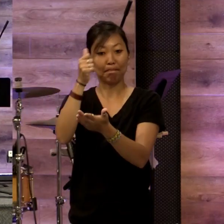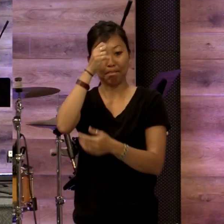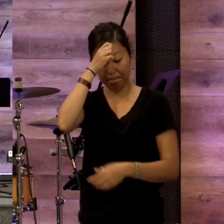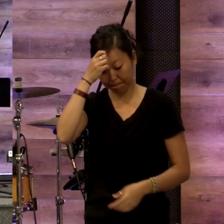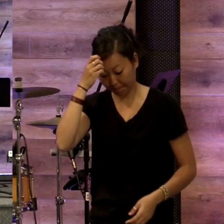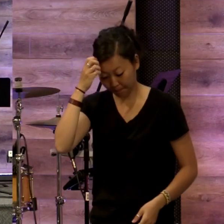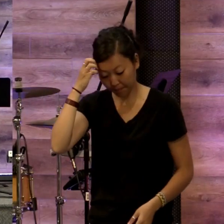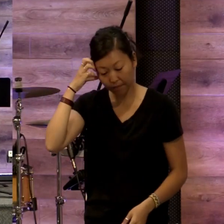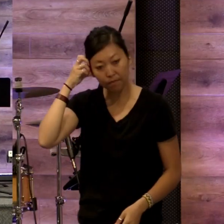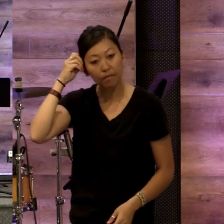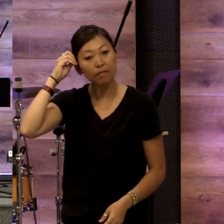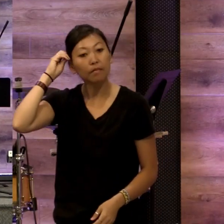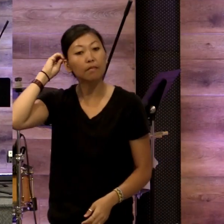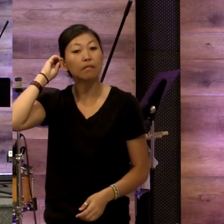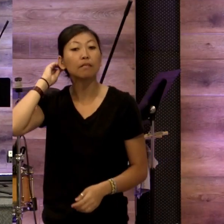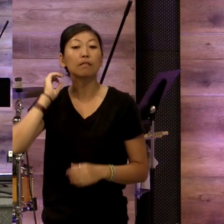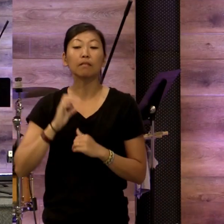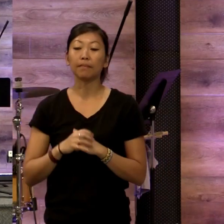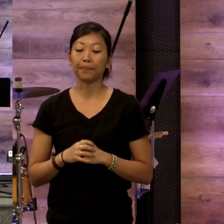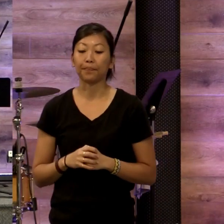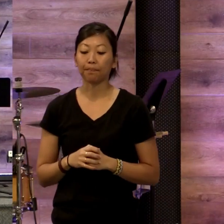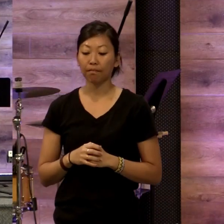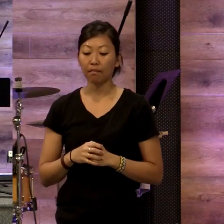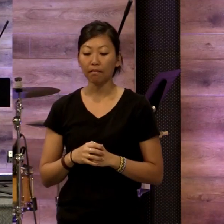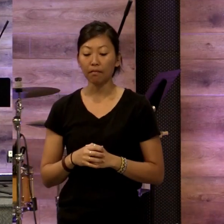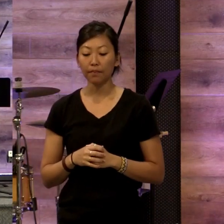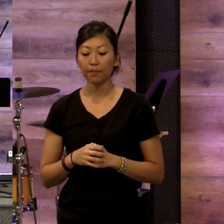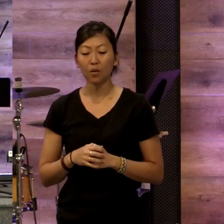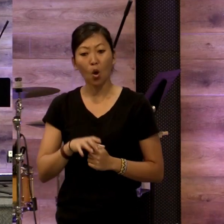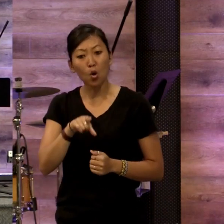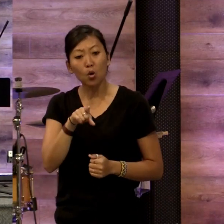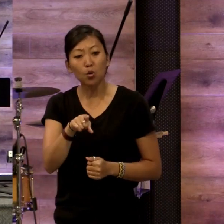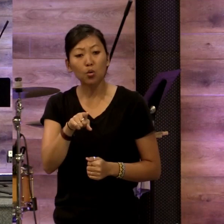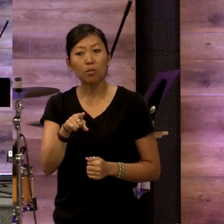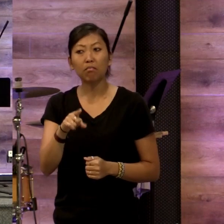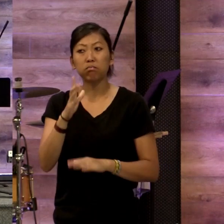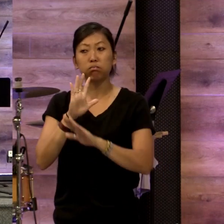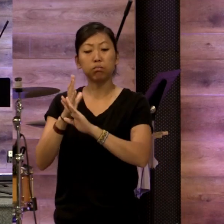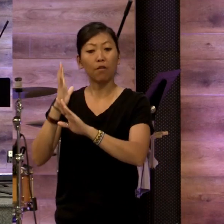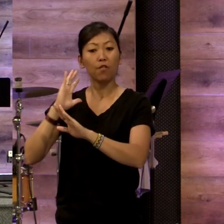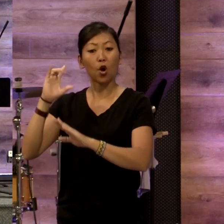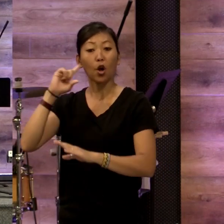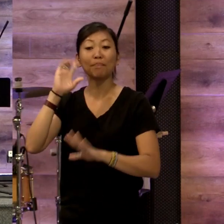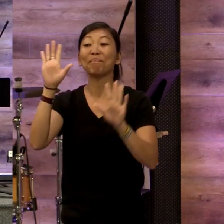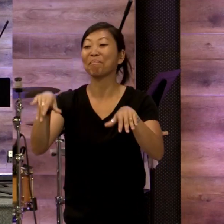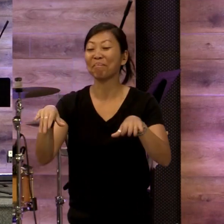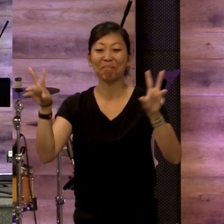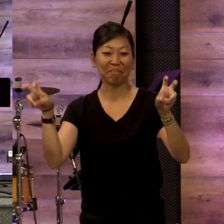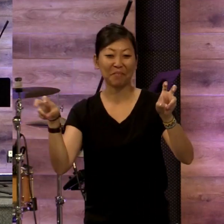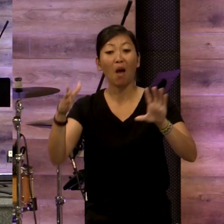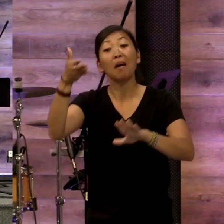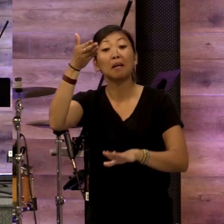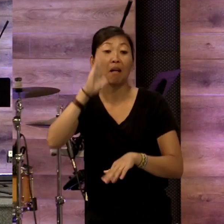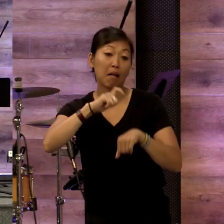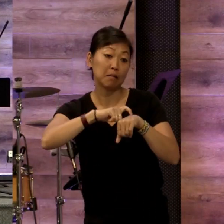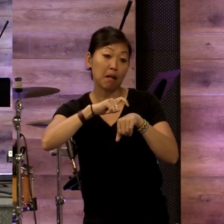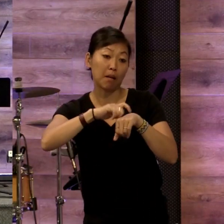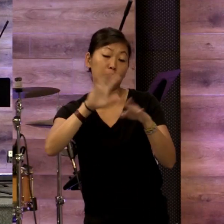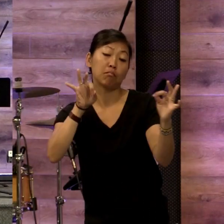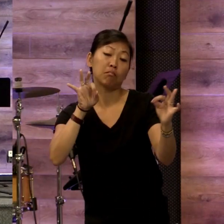ever heard, or maybe someone has told you, or maybe you've said to someone else, God's timing is perfect?